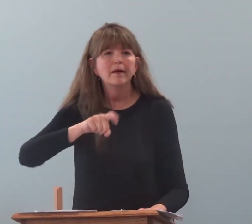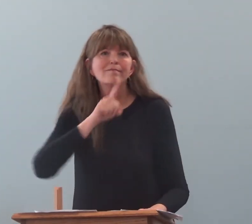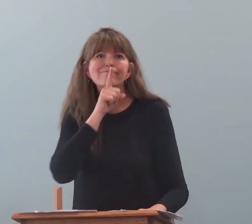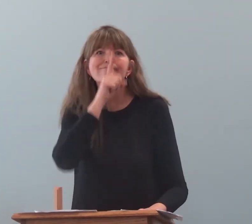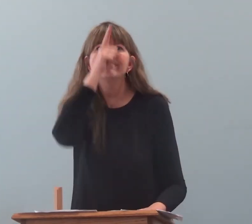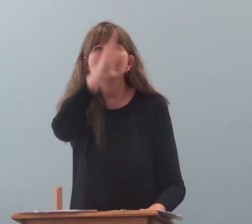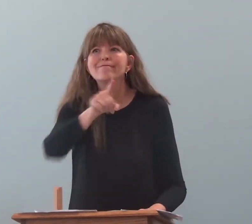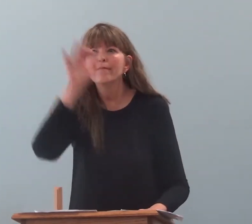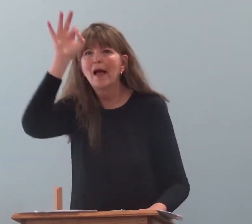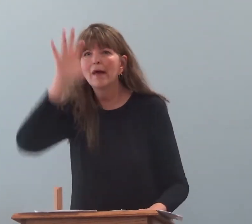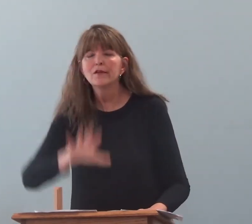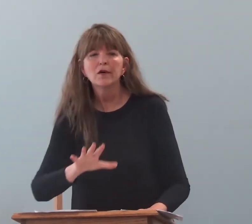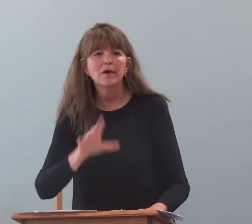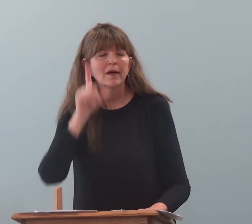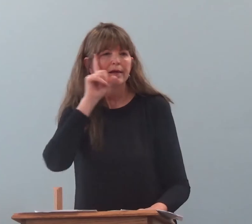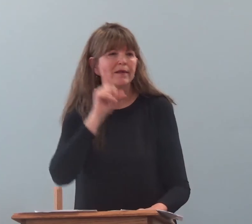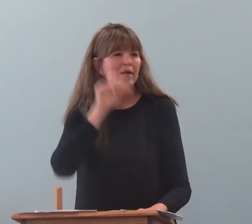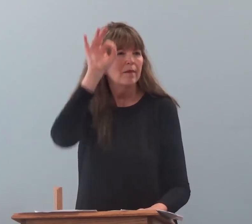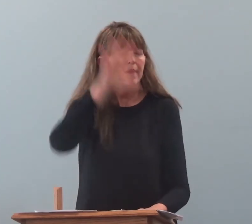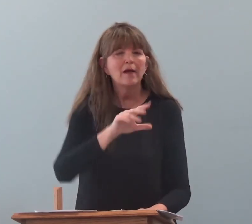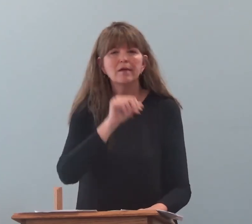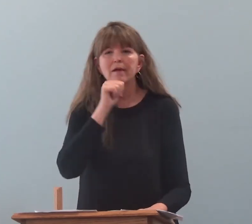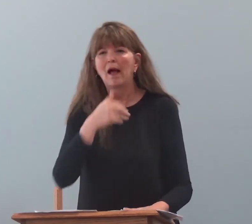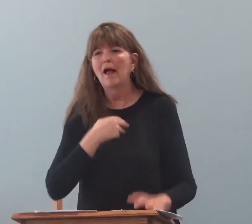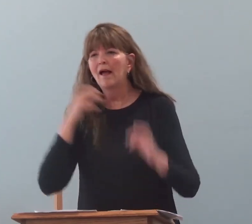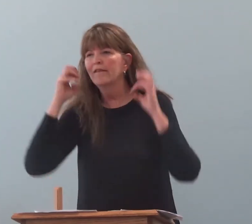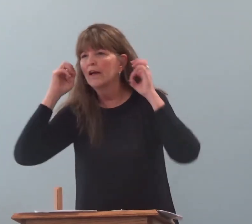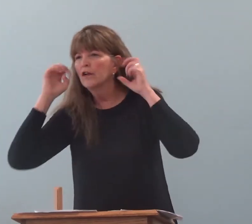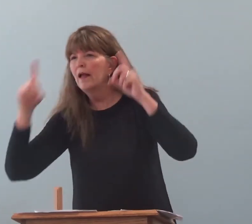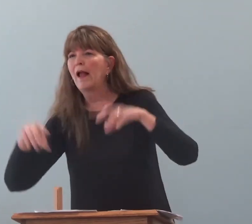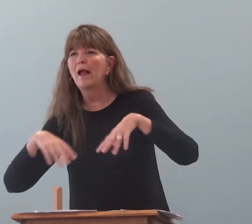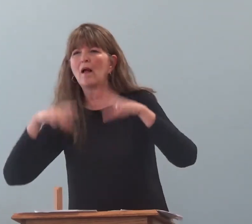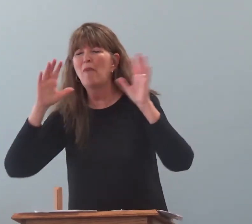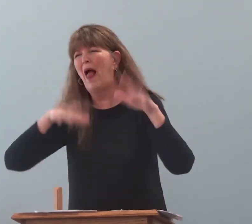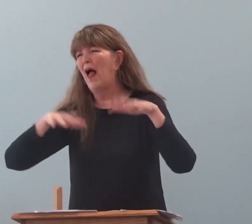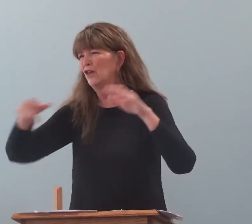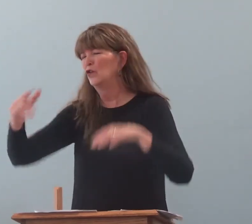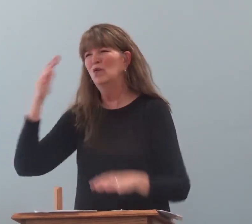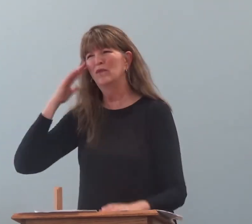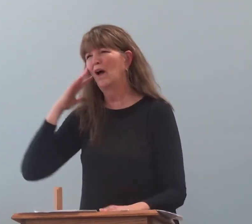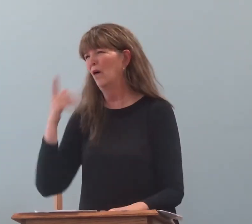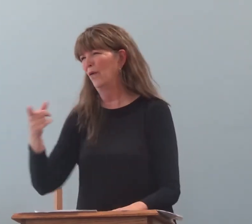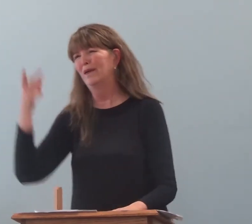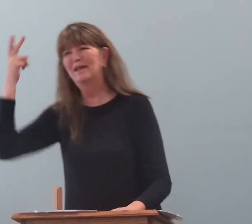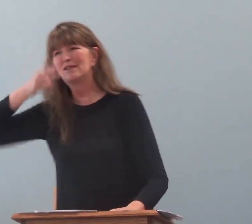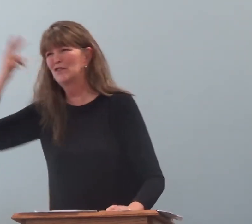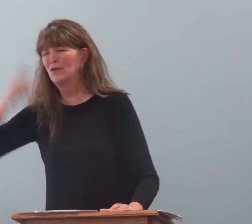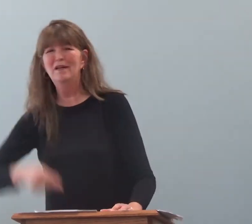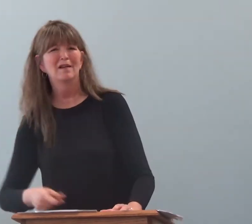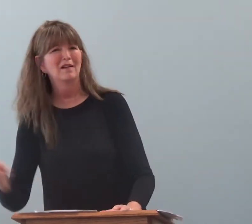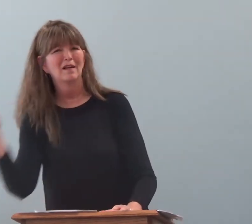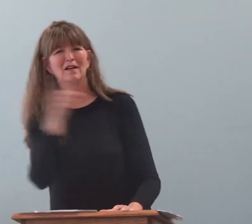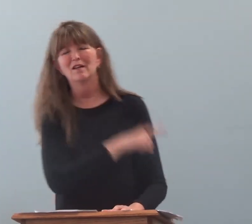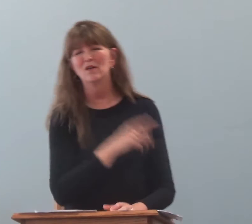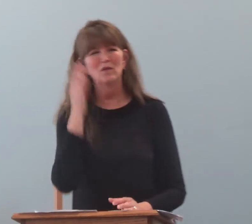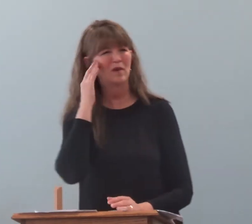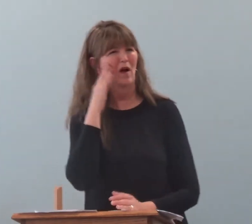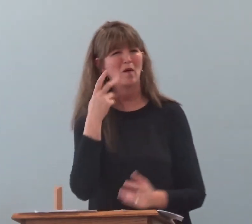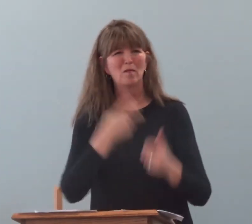smart, that they don't really need a real pastor, that they're not educated. I mean, you guys know the historical